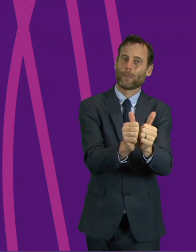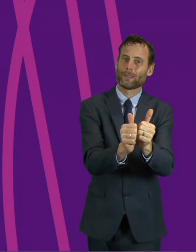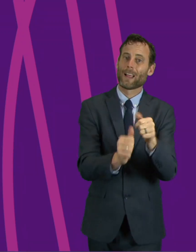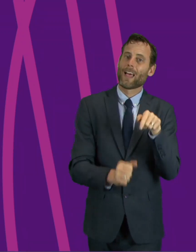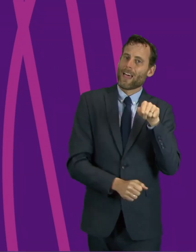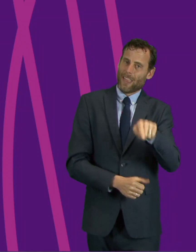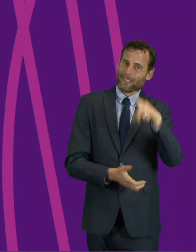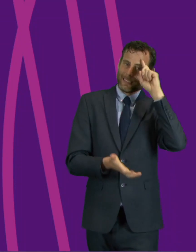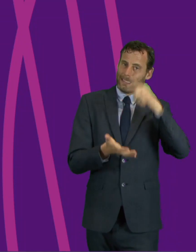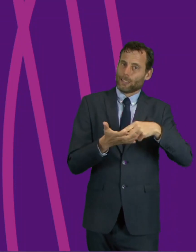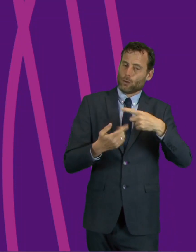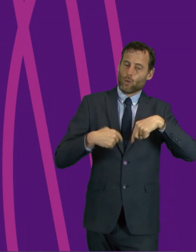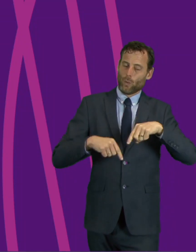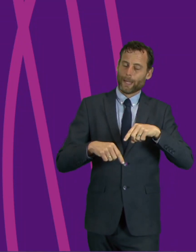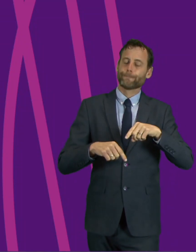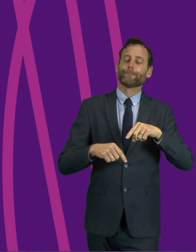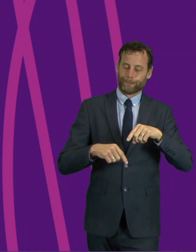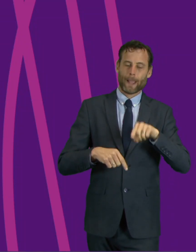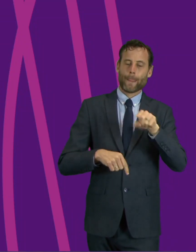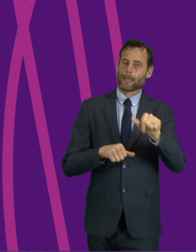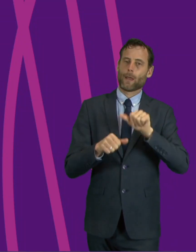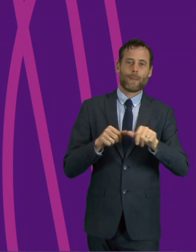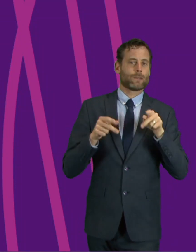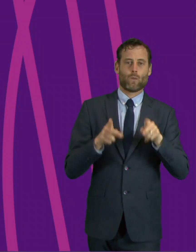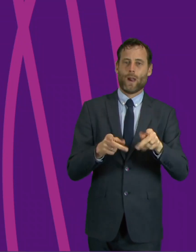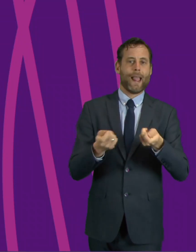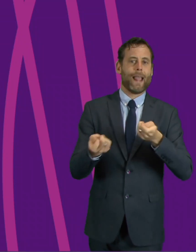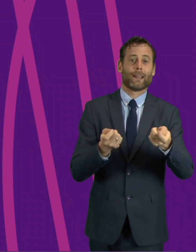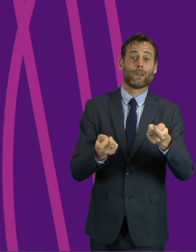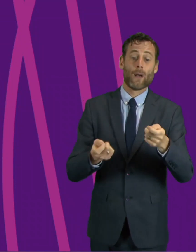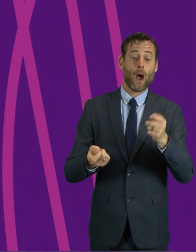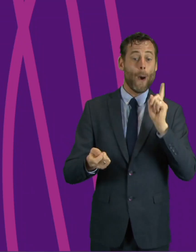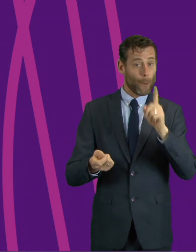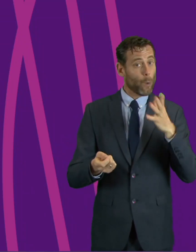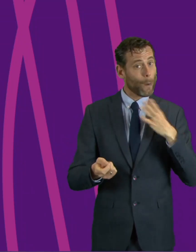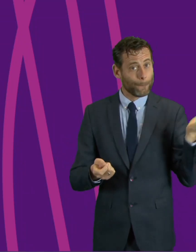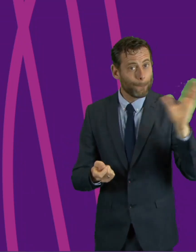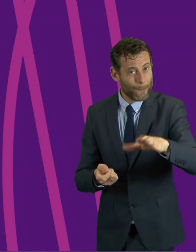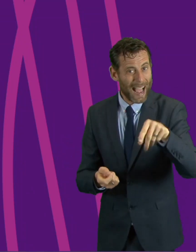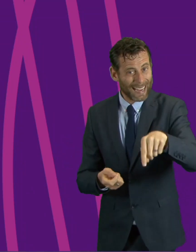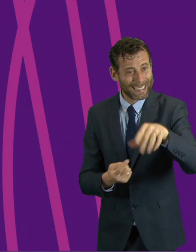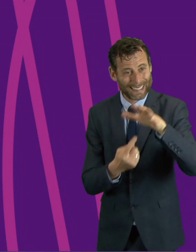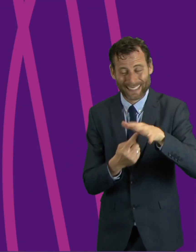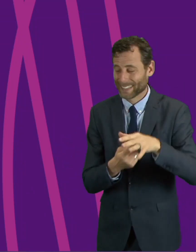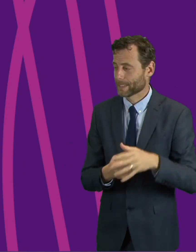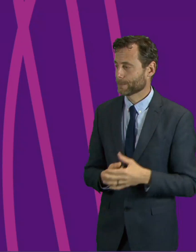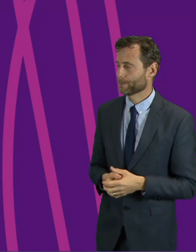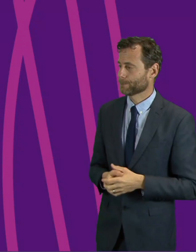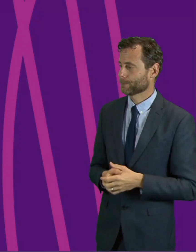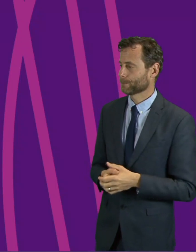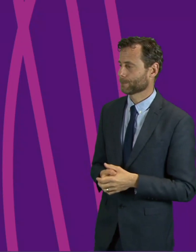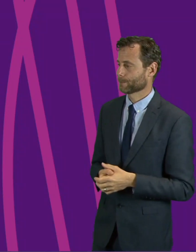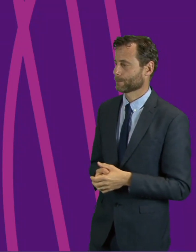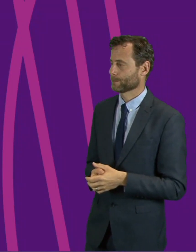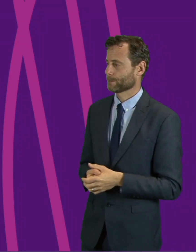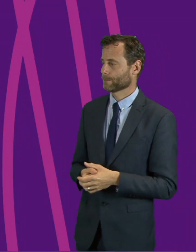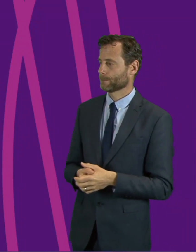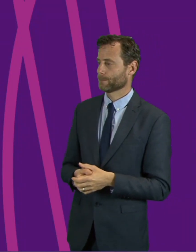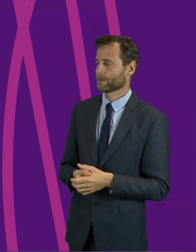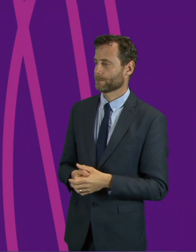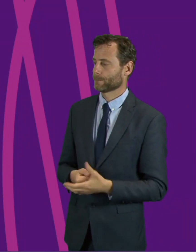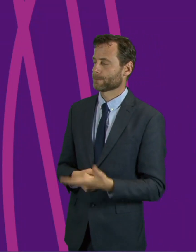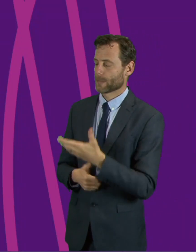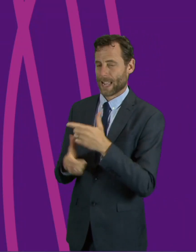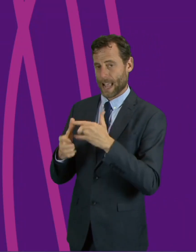want to get that back up and running as quickly as possible, and that's a key part of what we're working through right now. Alexander Stewart, to be followed by